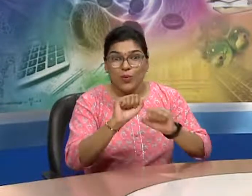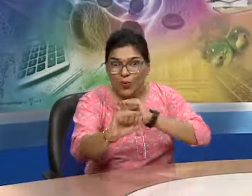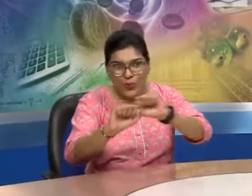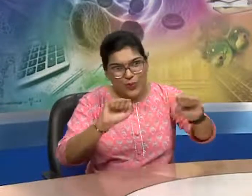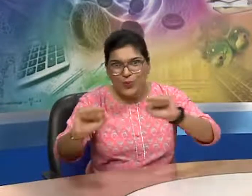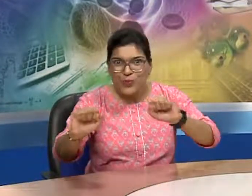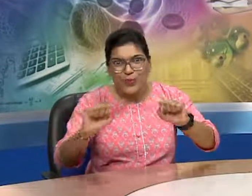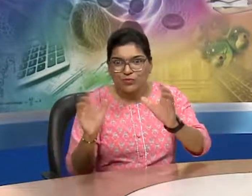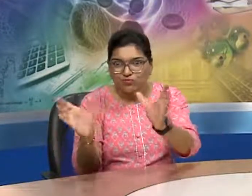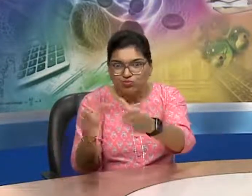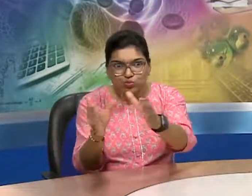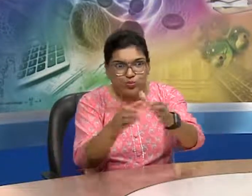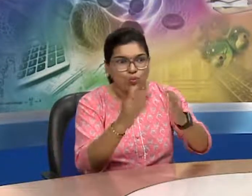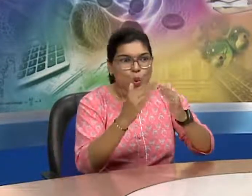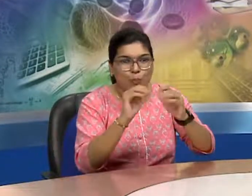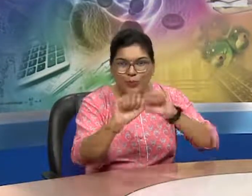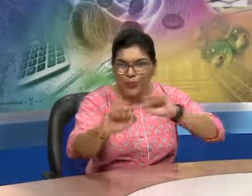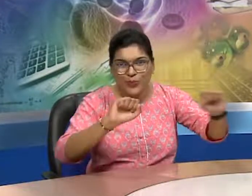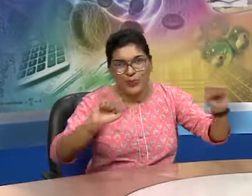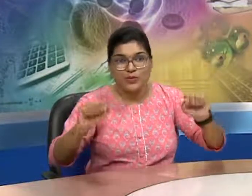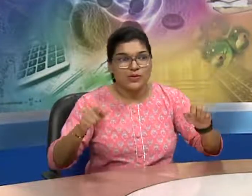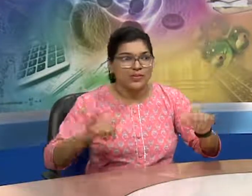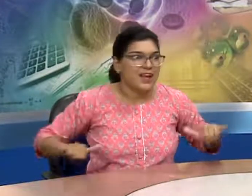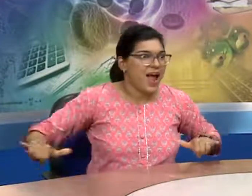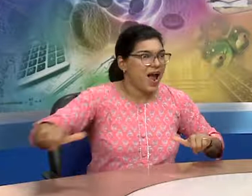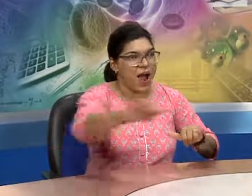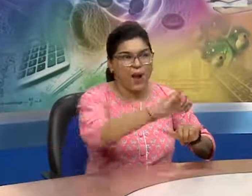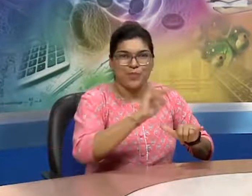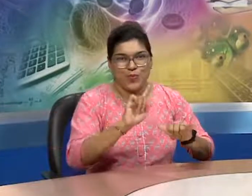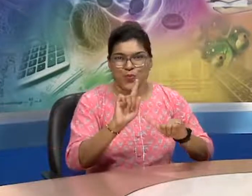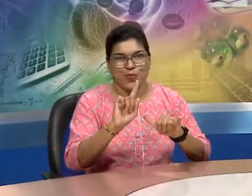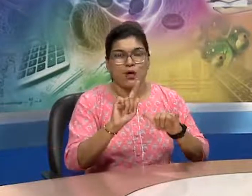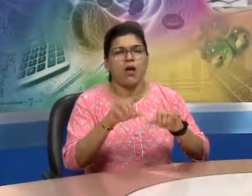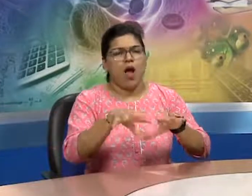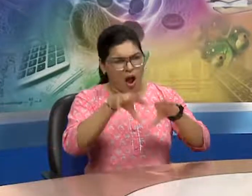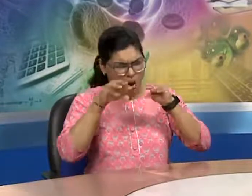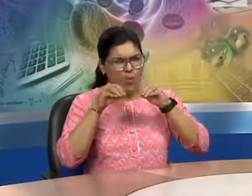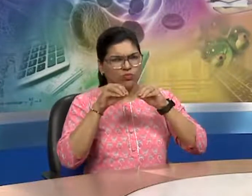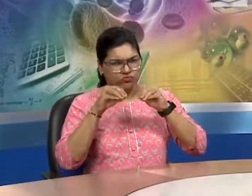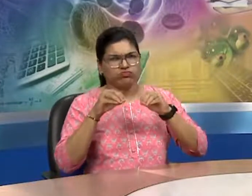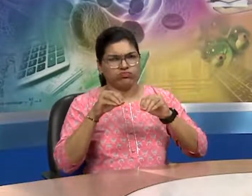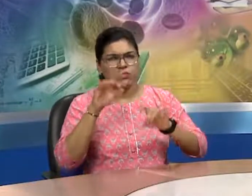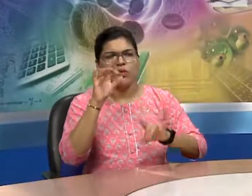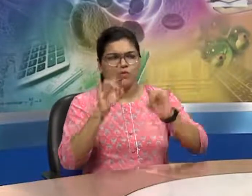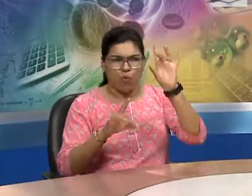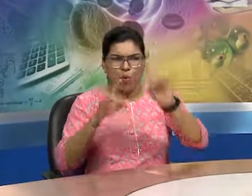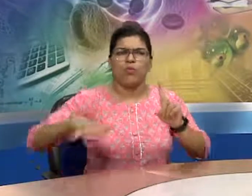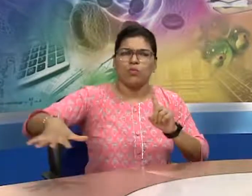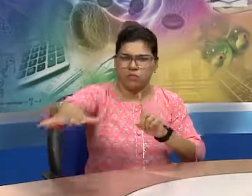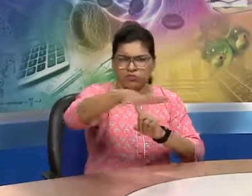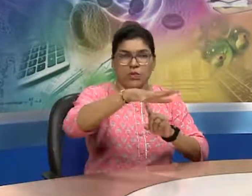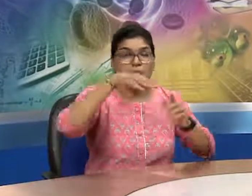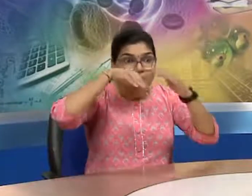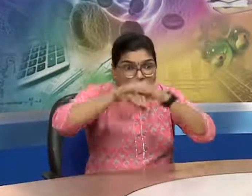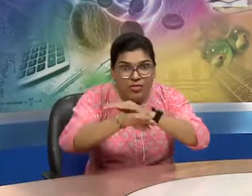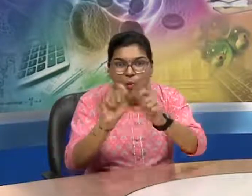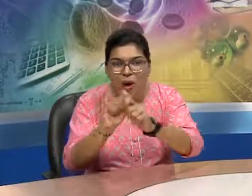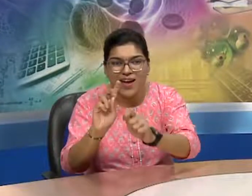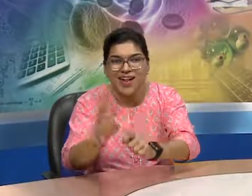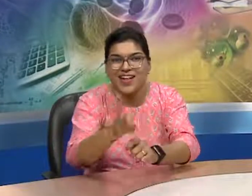In continuation of that word niche, we know that niche is unique for a